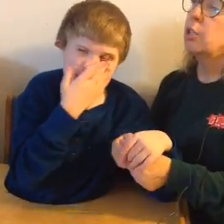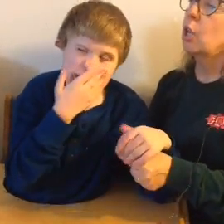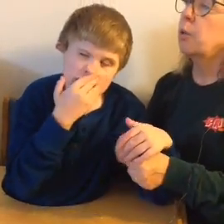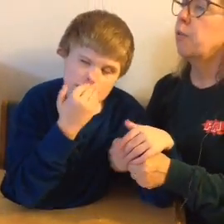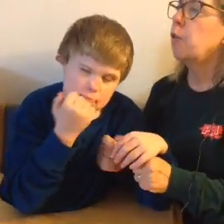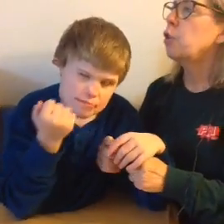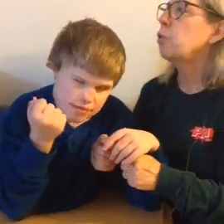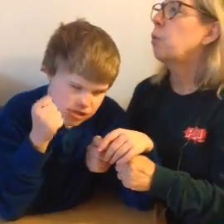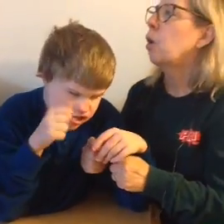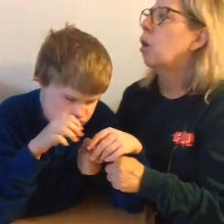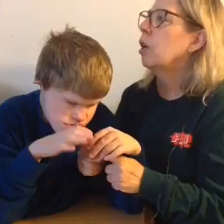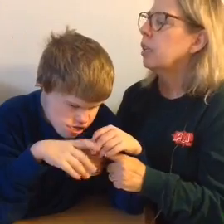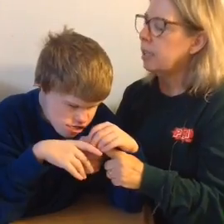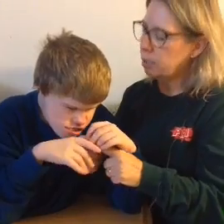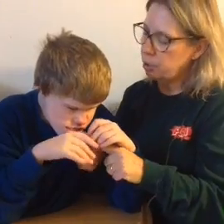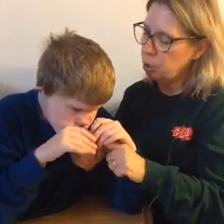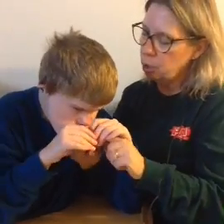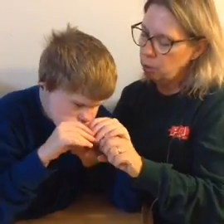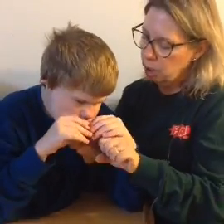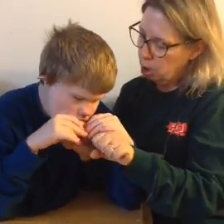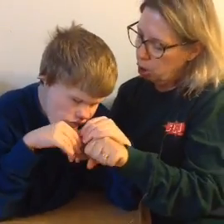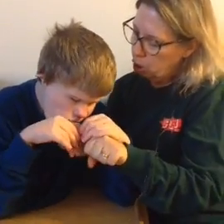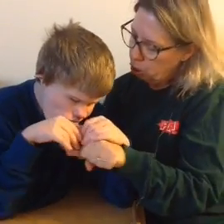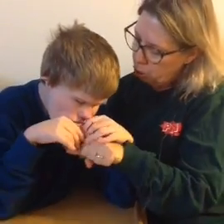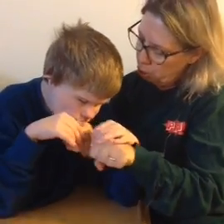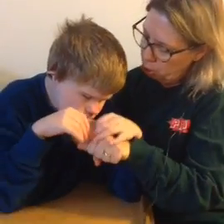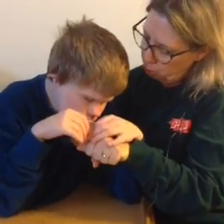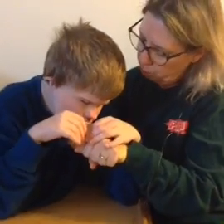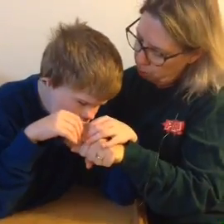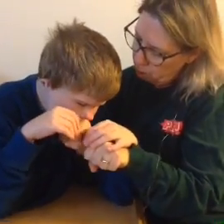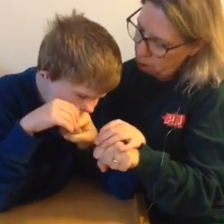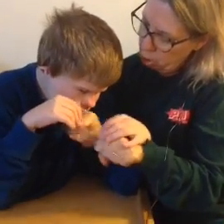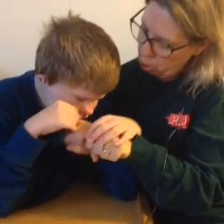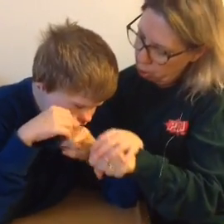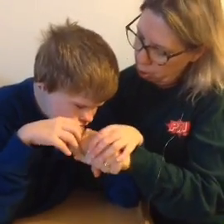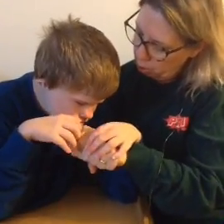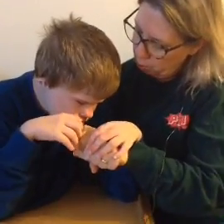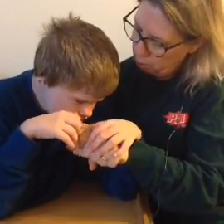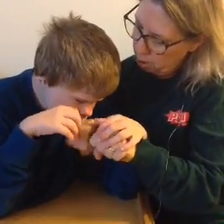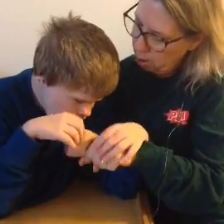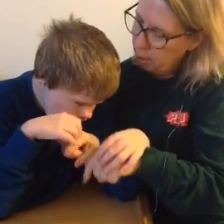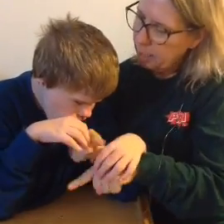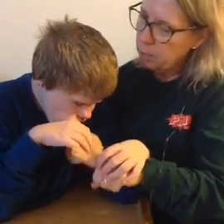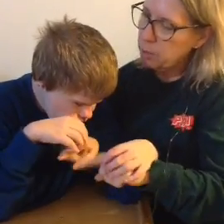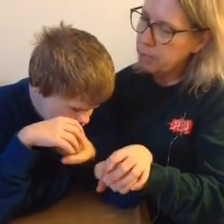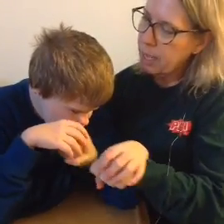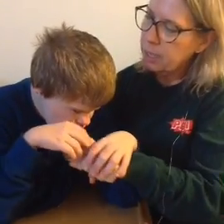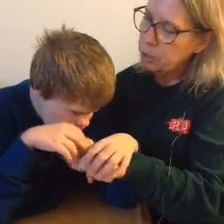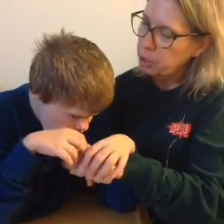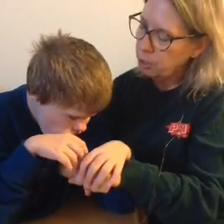So the first word, let's do shoes. Shoes. Can you sign shoe?